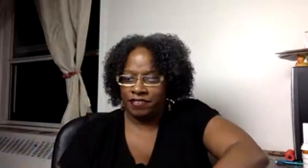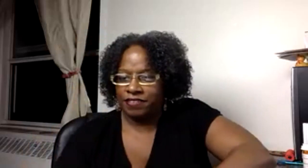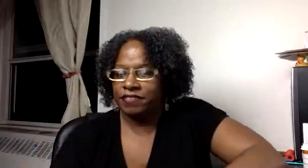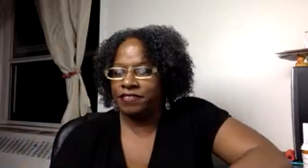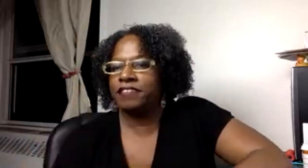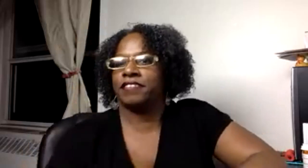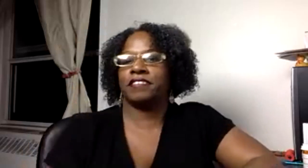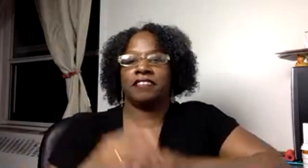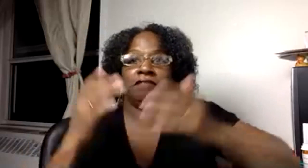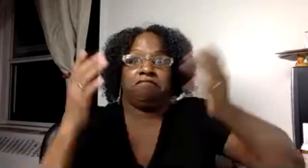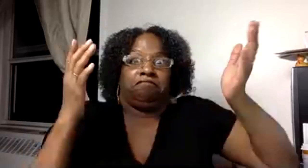single people.